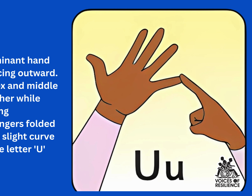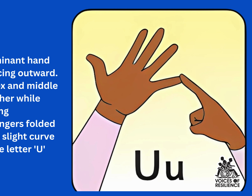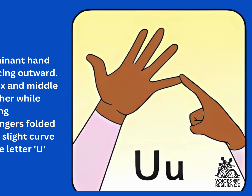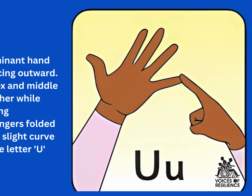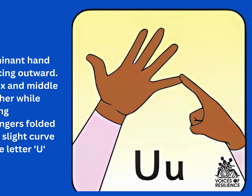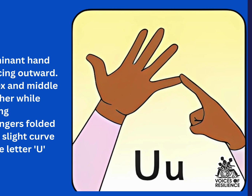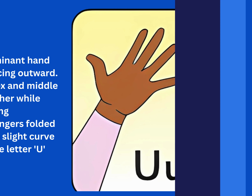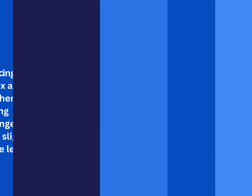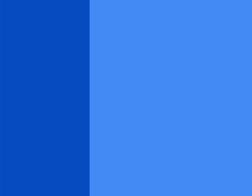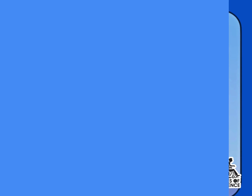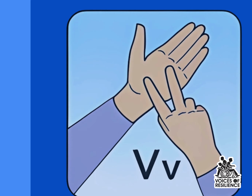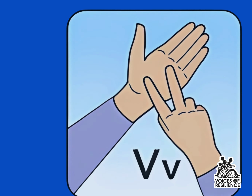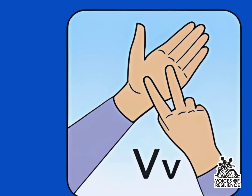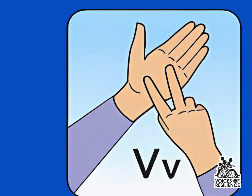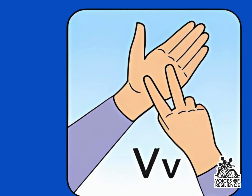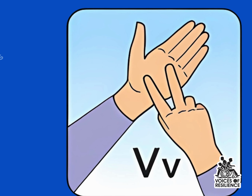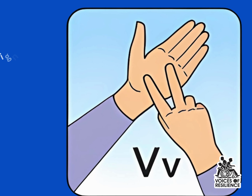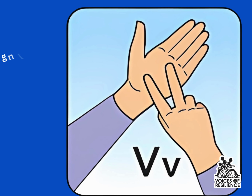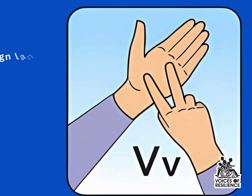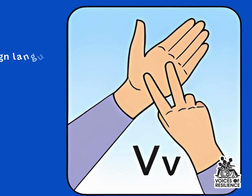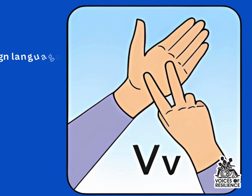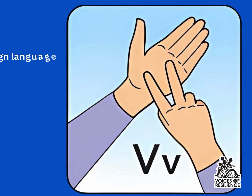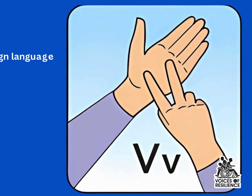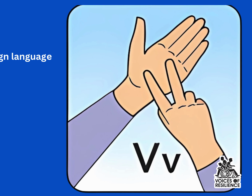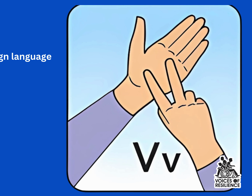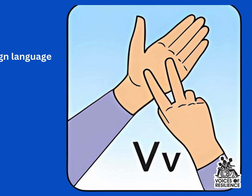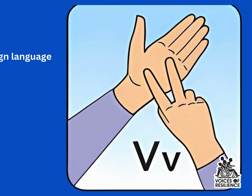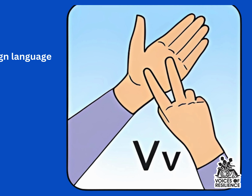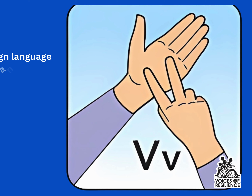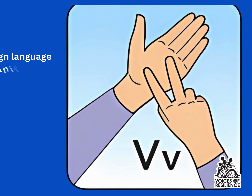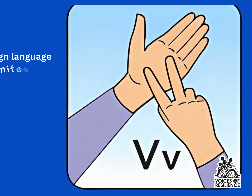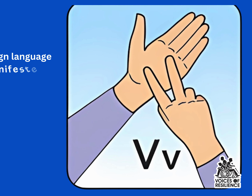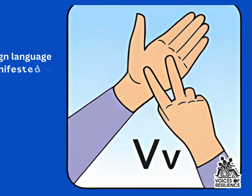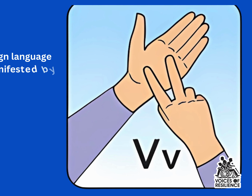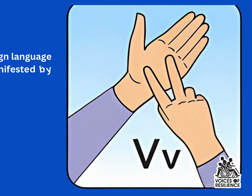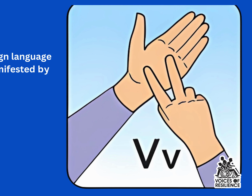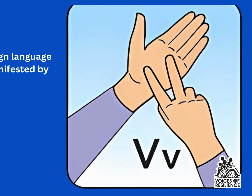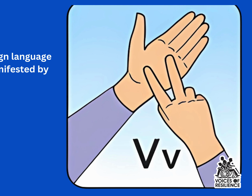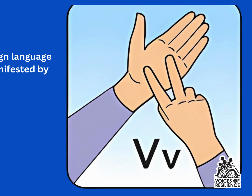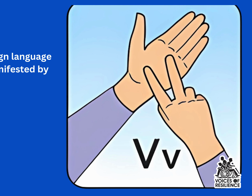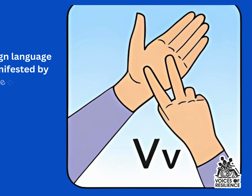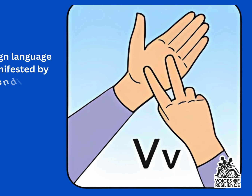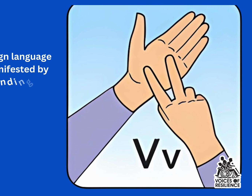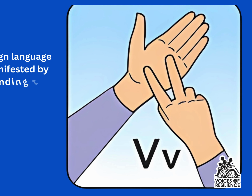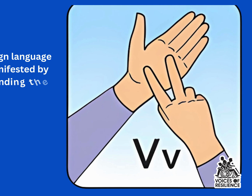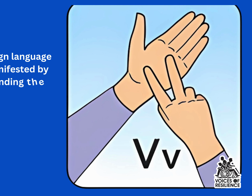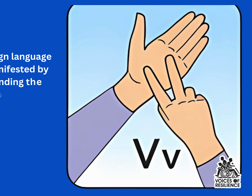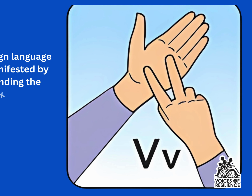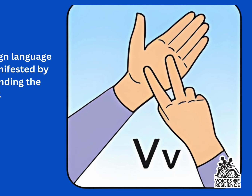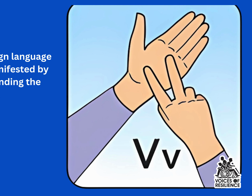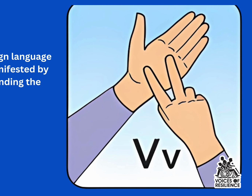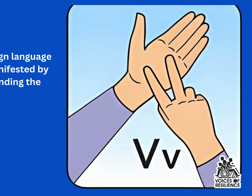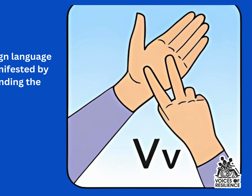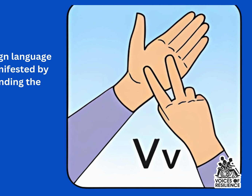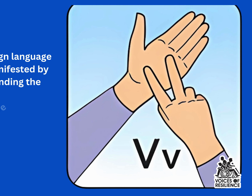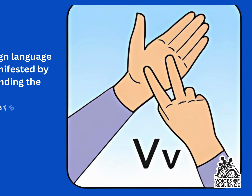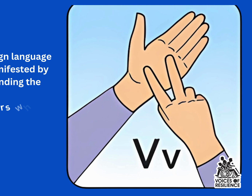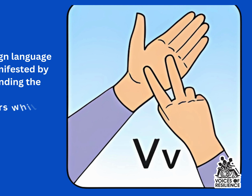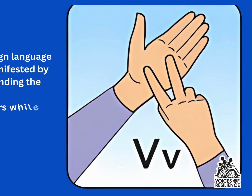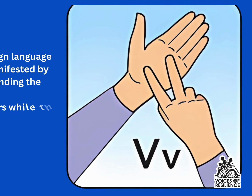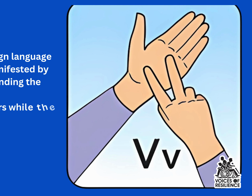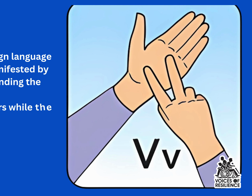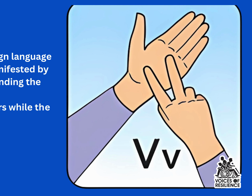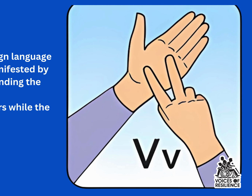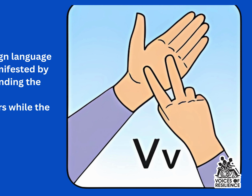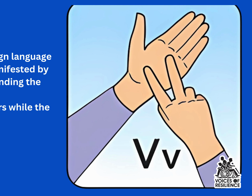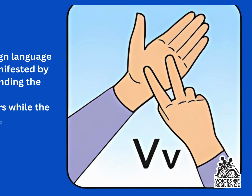U. The letter V in sign language is eloquently manifested by gracefully extending the index and middle